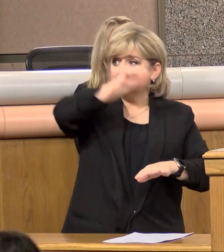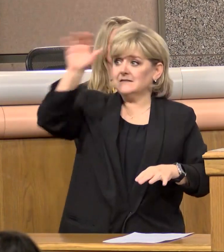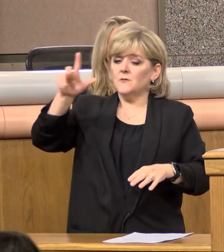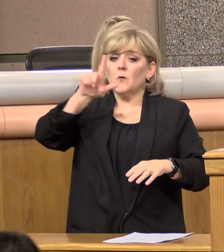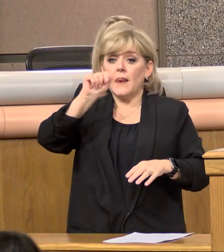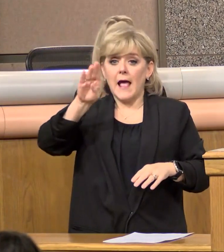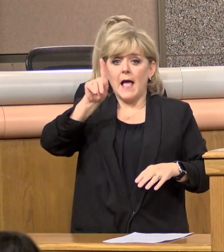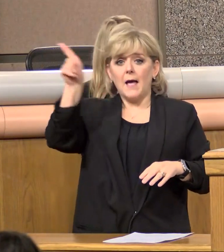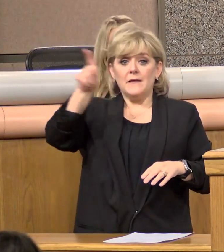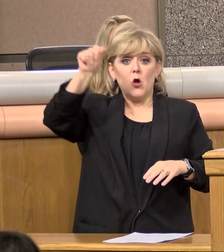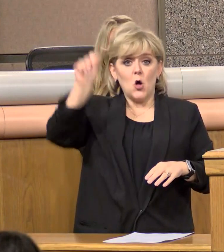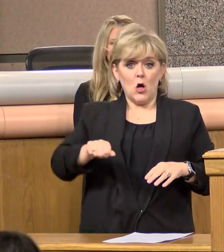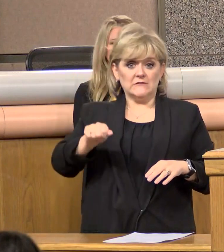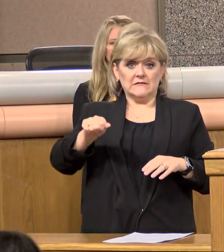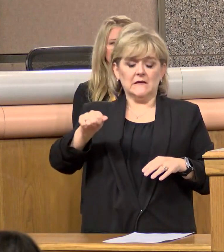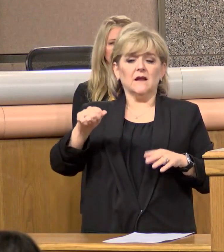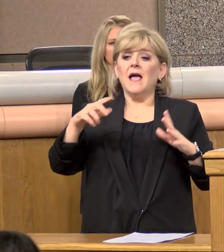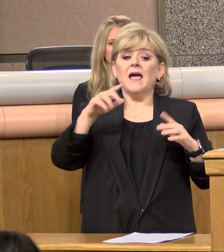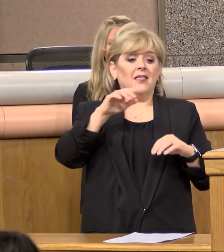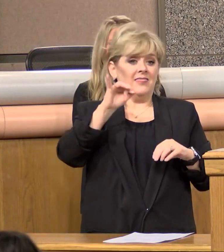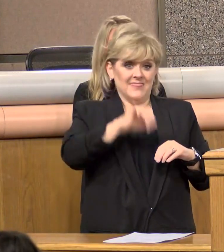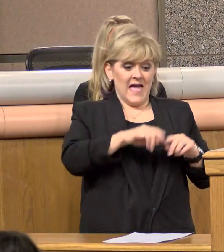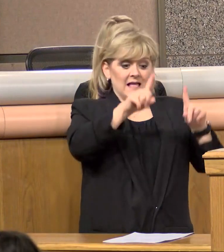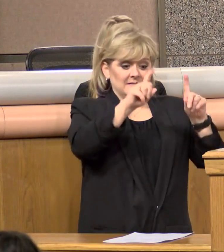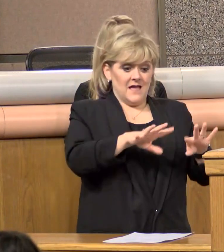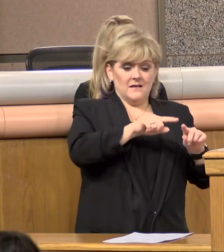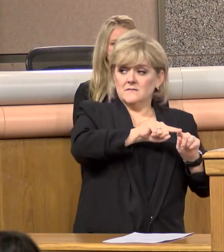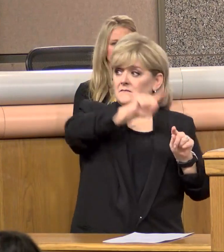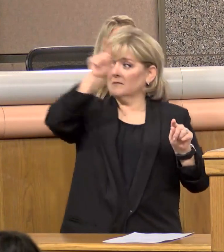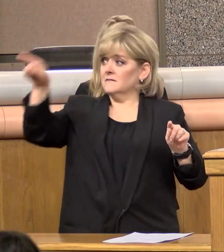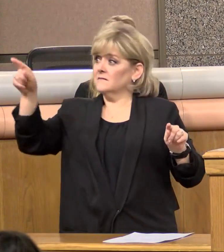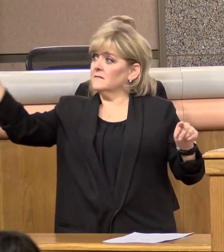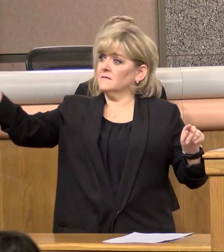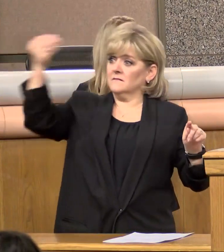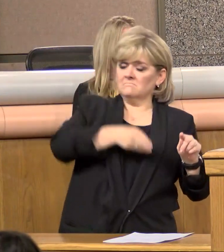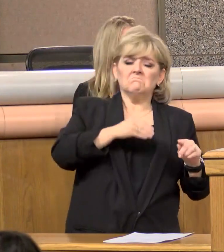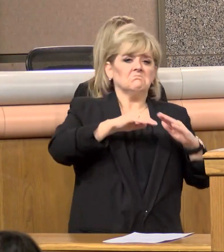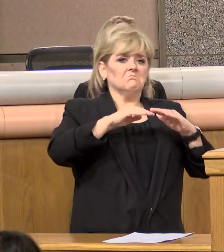Austin. And we've been having turnaround times in about 24 hours.